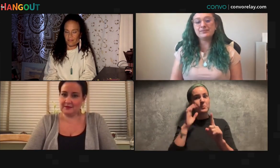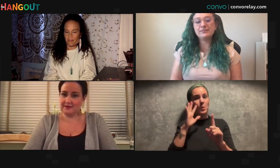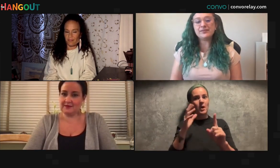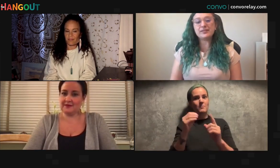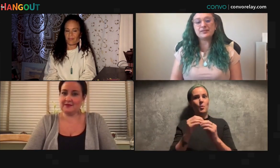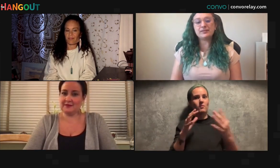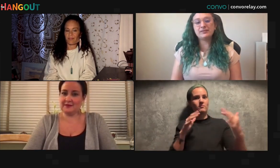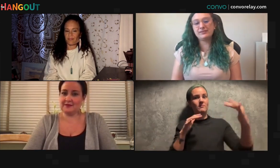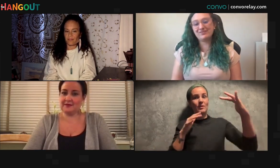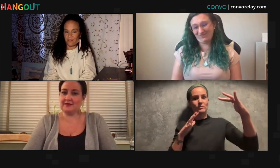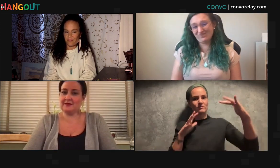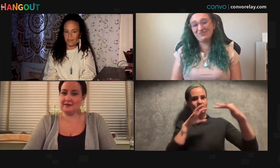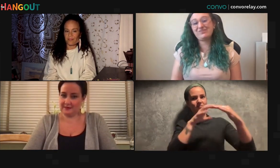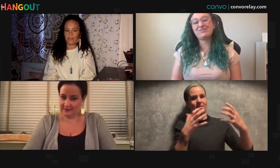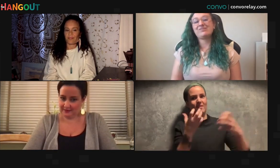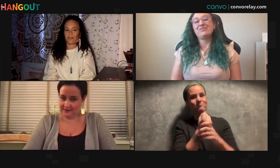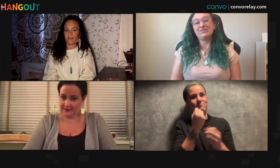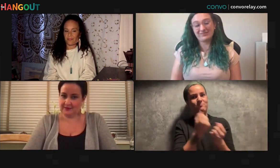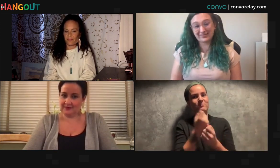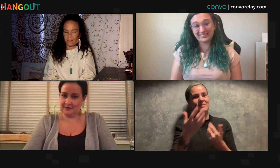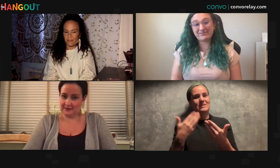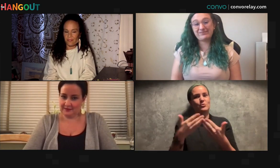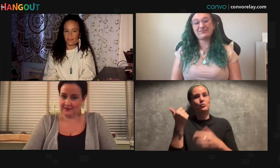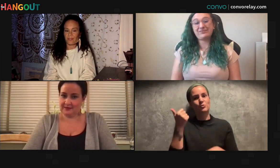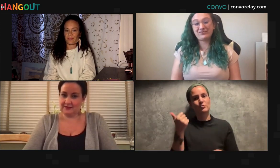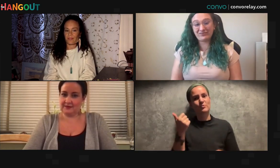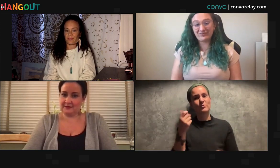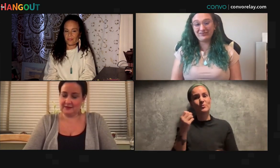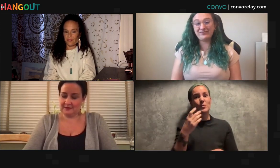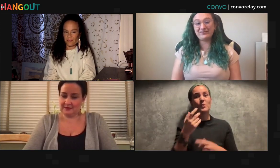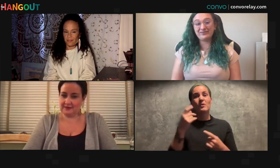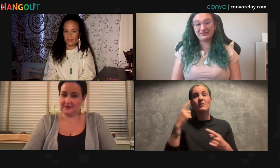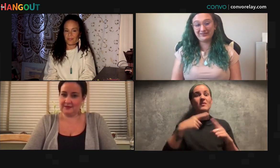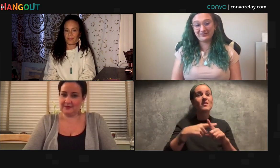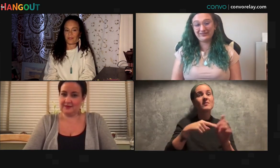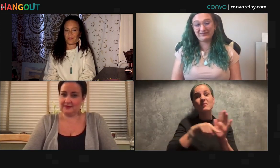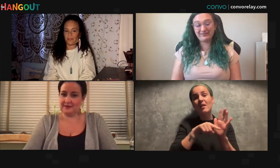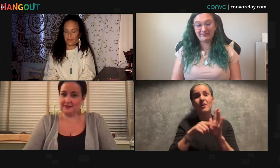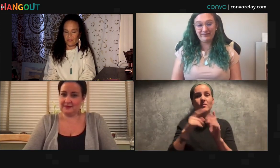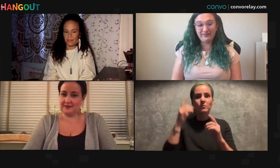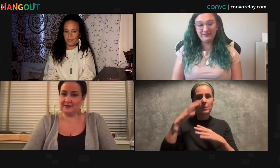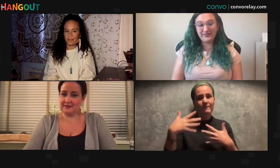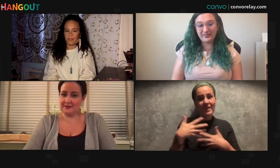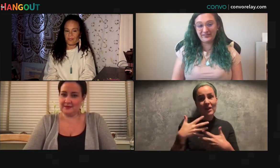enlightens ourselves and it boosts ourselves to match with the energy that we're feeling.